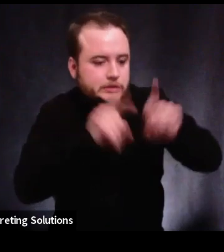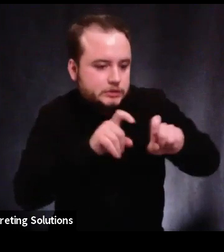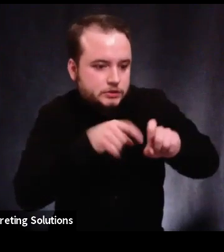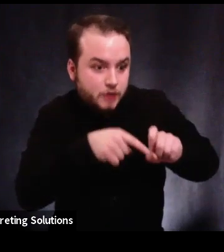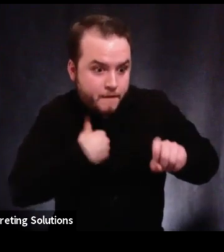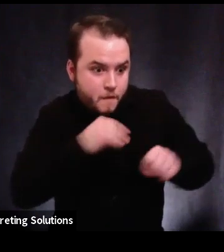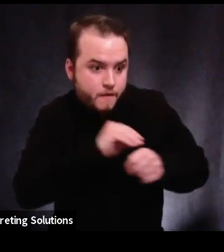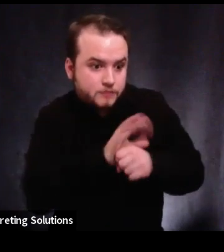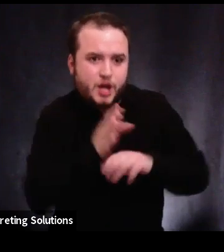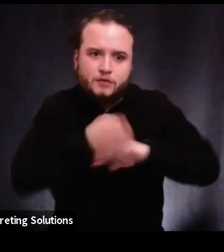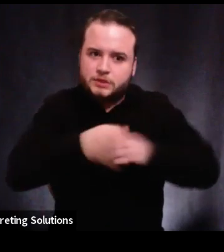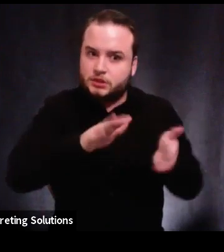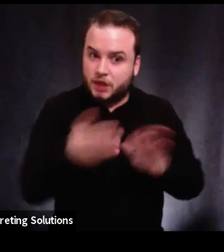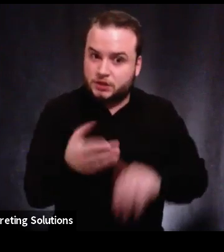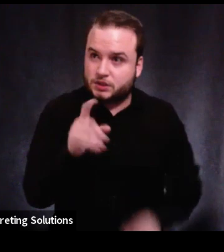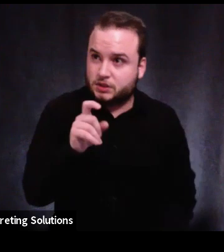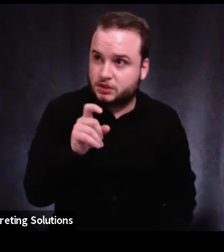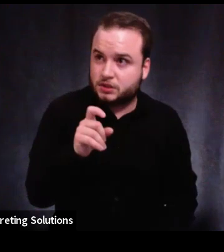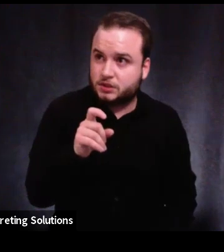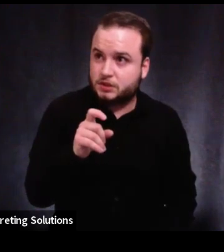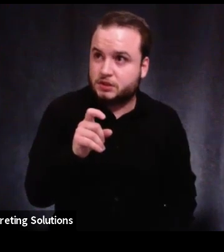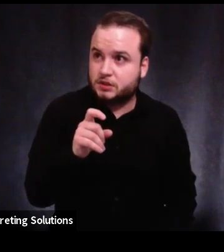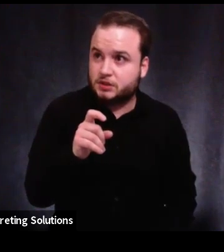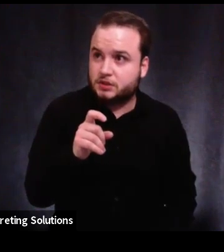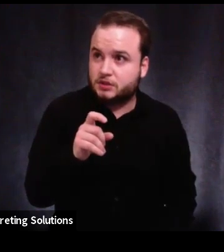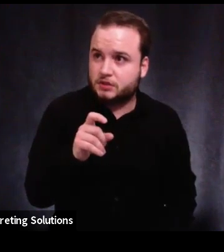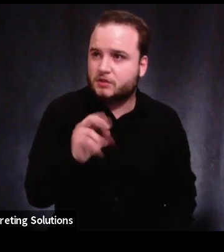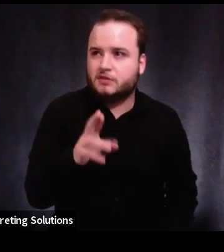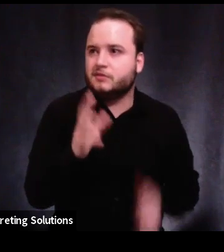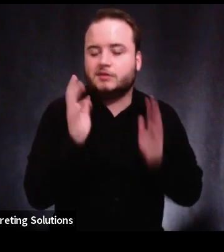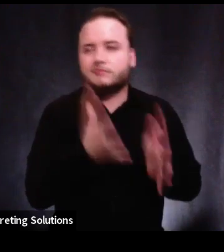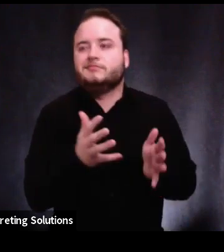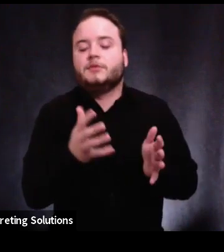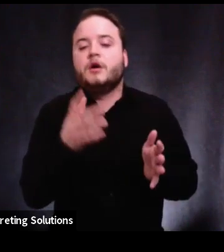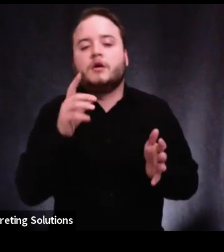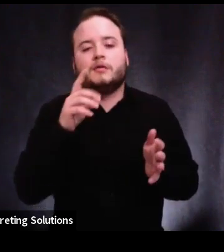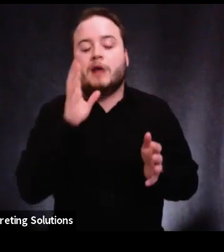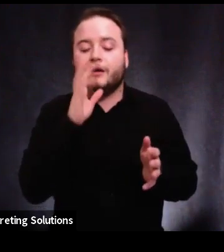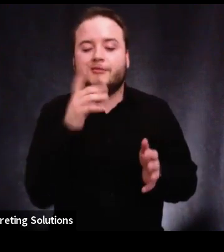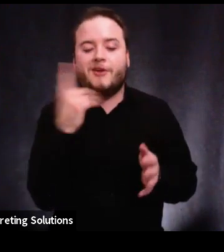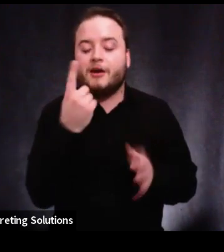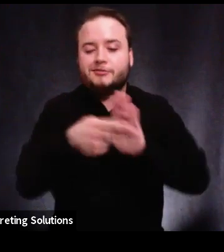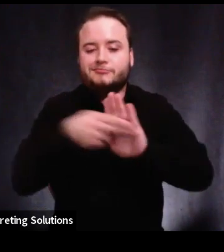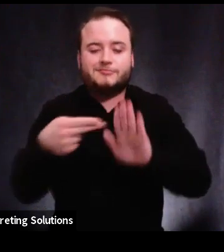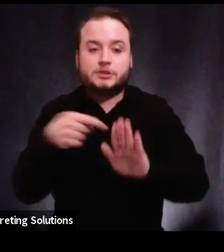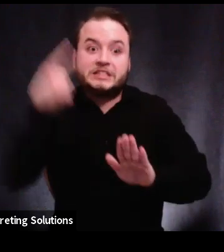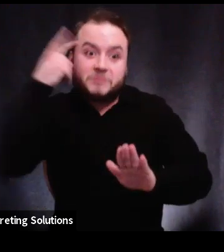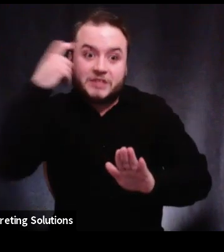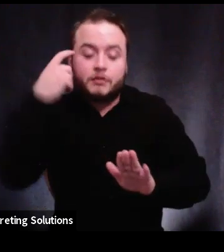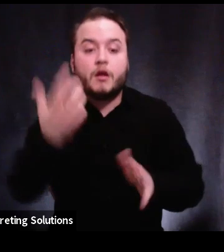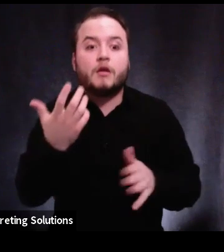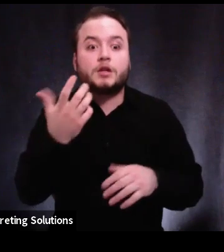it remains a suspected case? Would that be reflected in the overall statistics? Is what I'm sort of